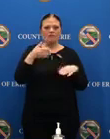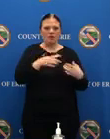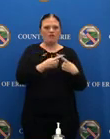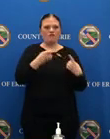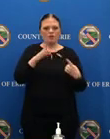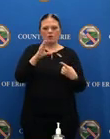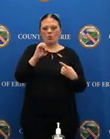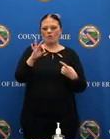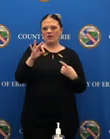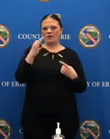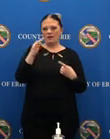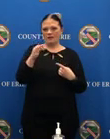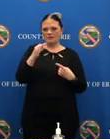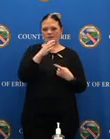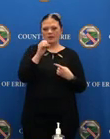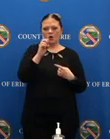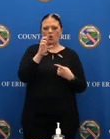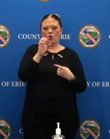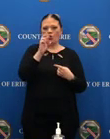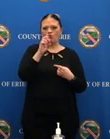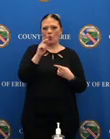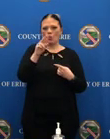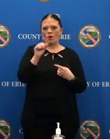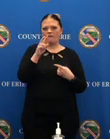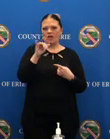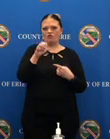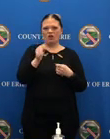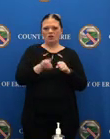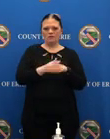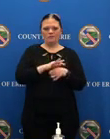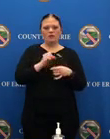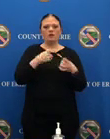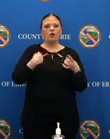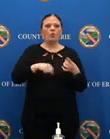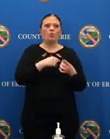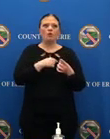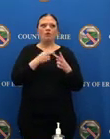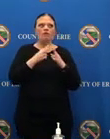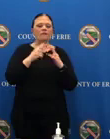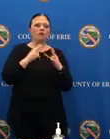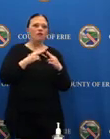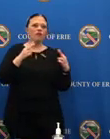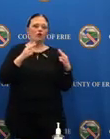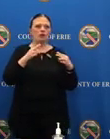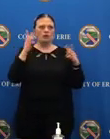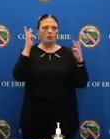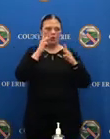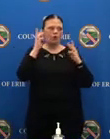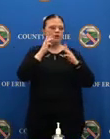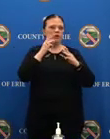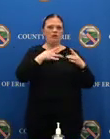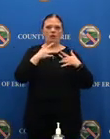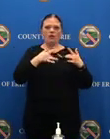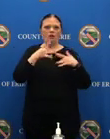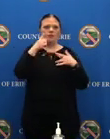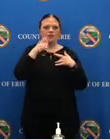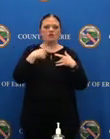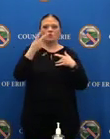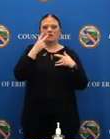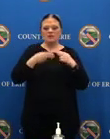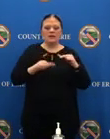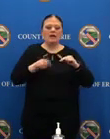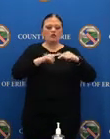and COVID-19. We are very worried because we're seeing increased numbers, as I'll get to in a moment, with regards